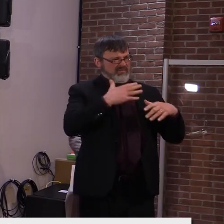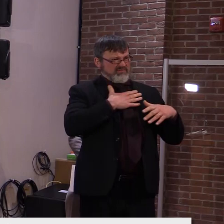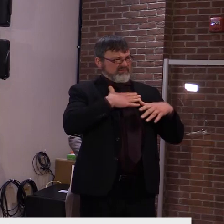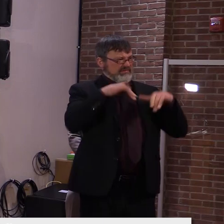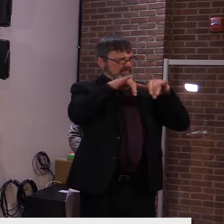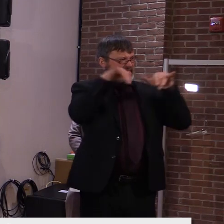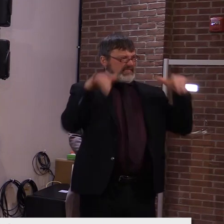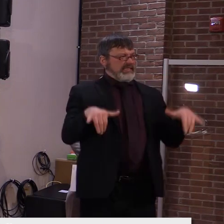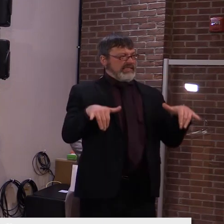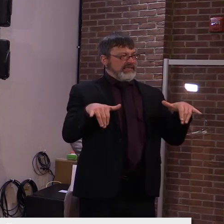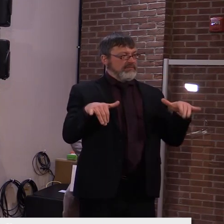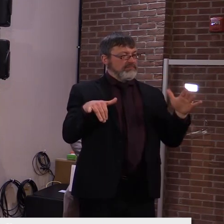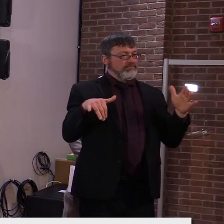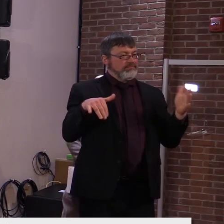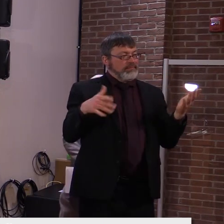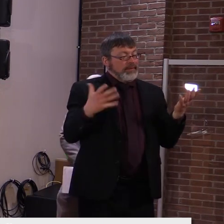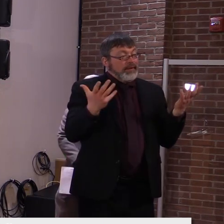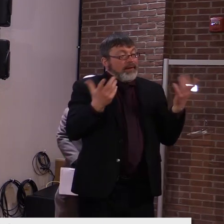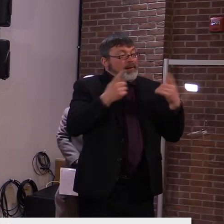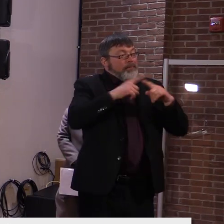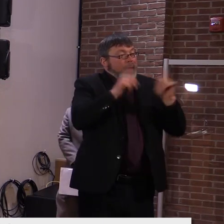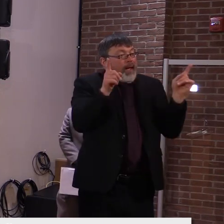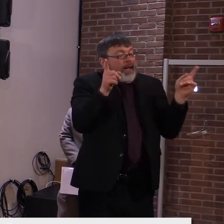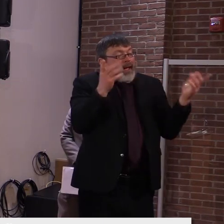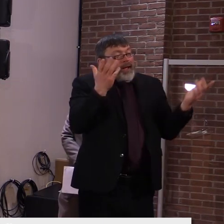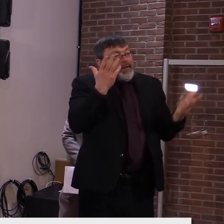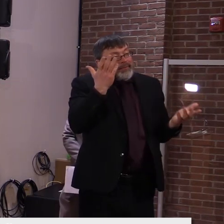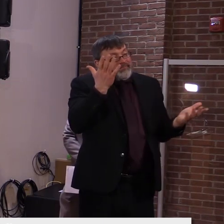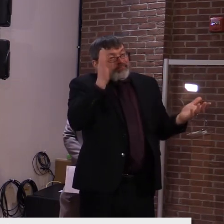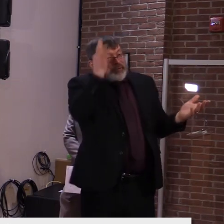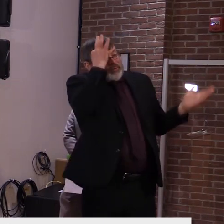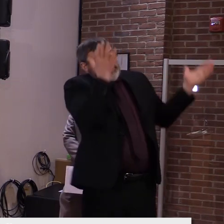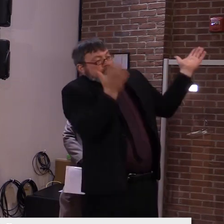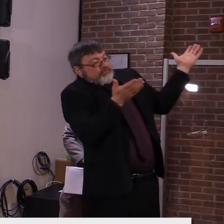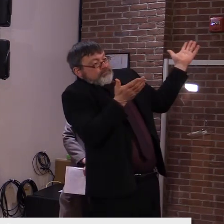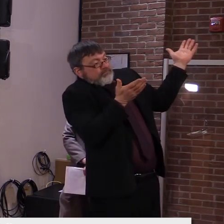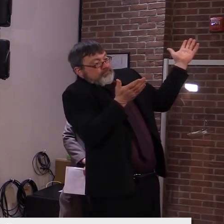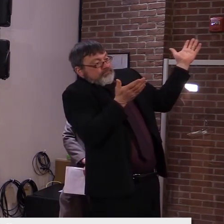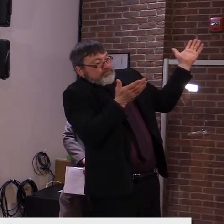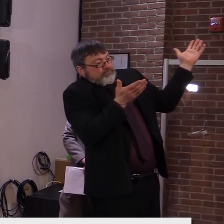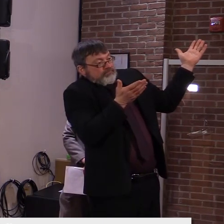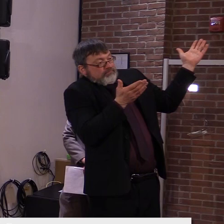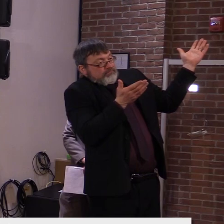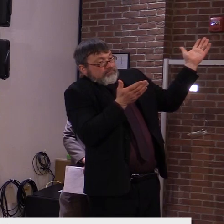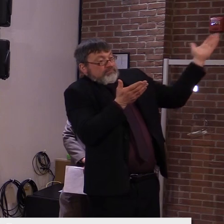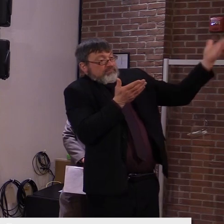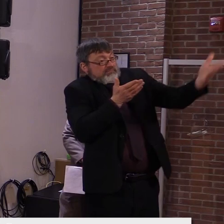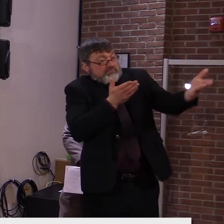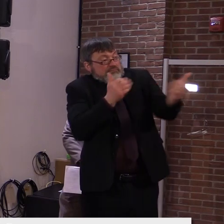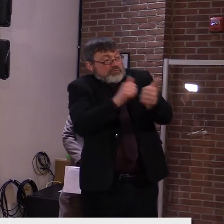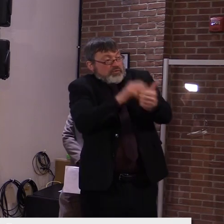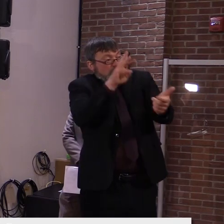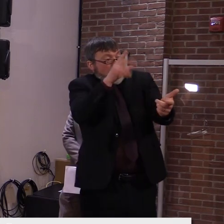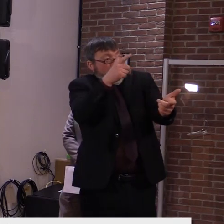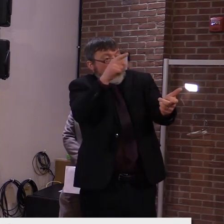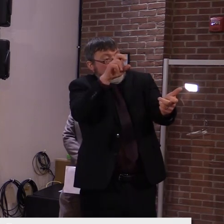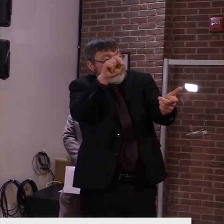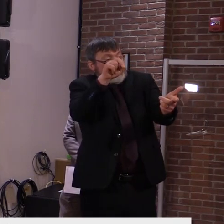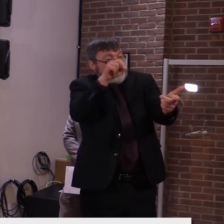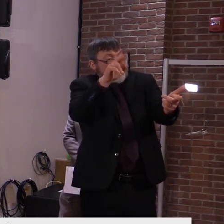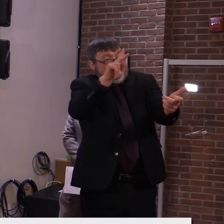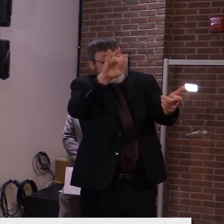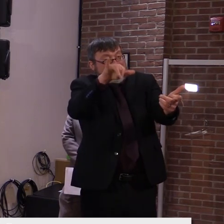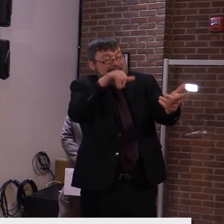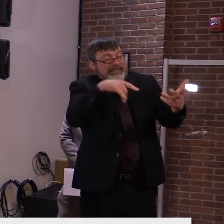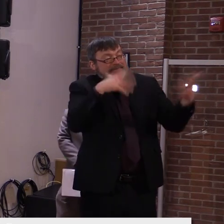that, we're working with all the pharmacies right now. They're great partners. It's just that they have different systems than we do, and it's